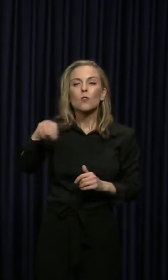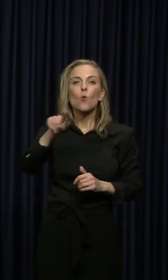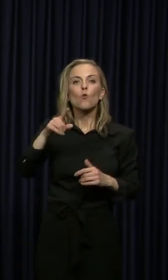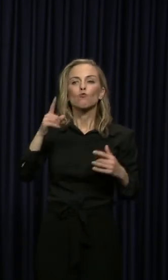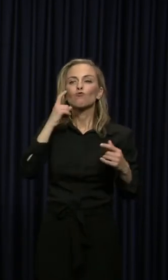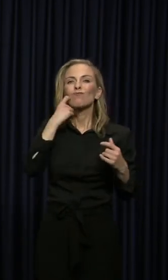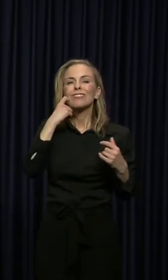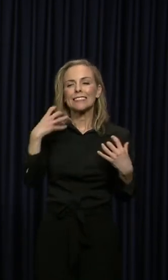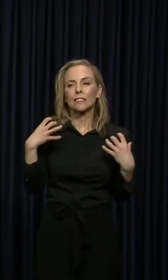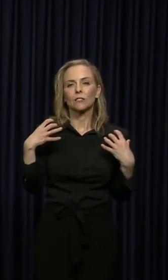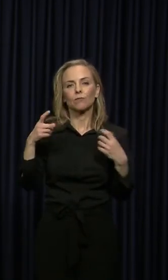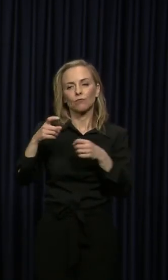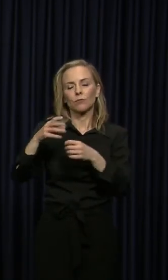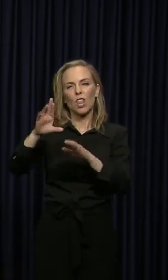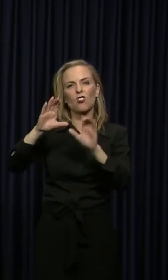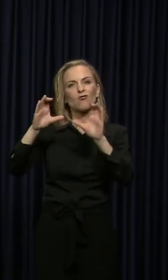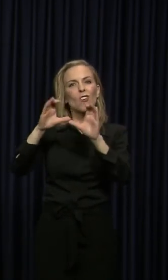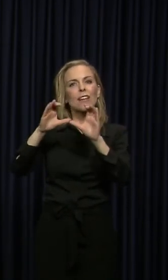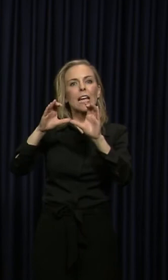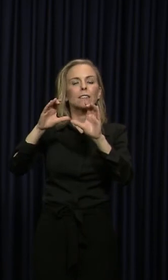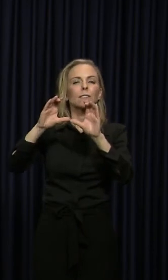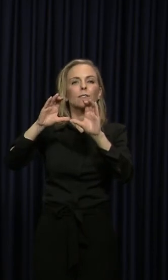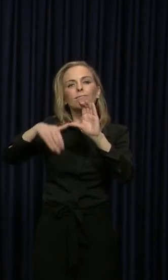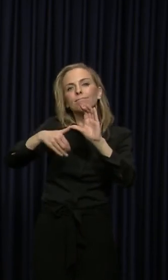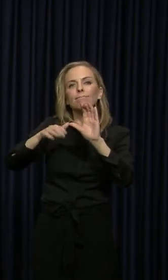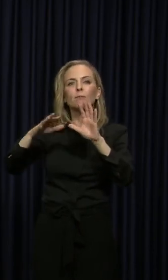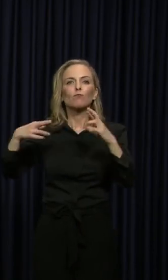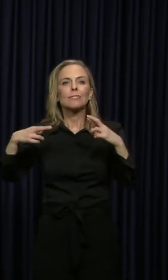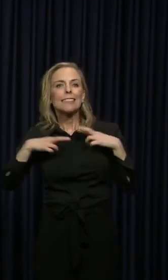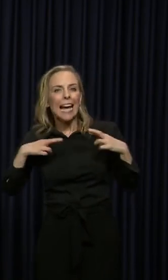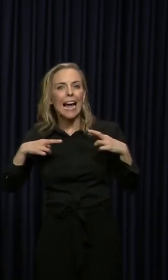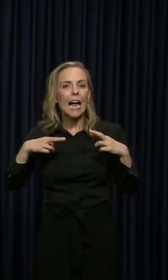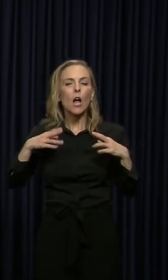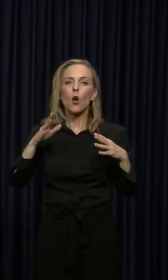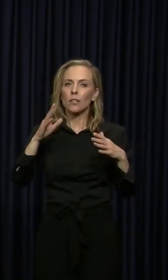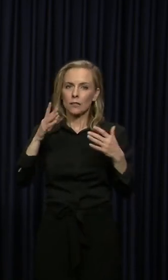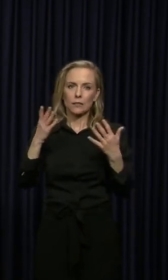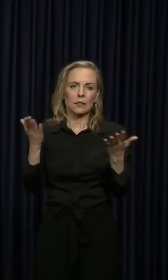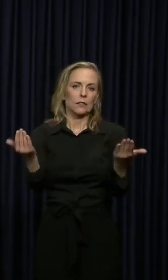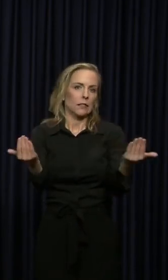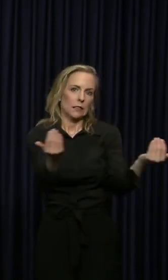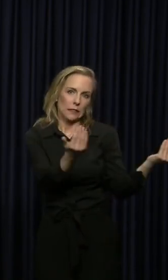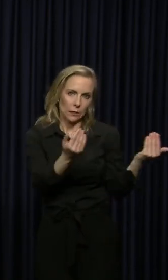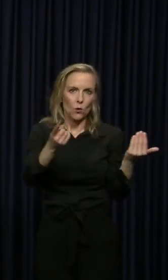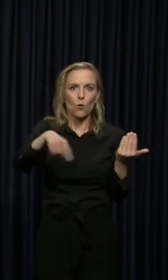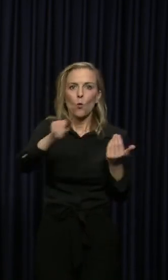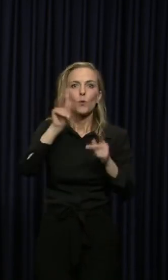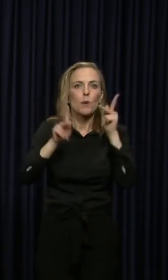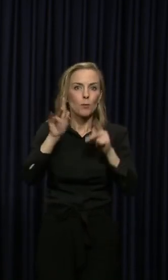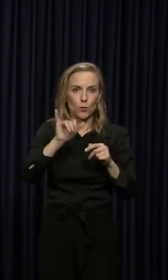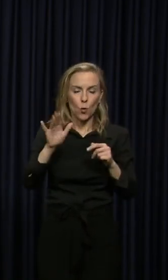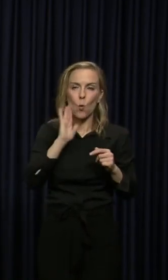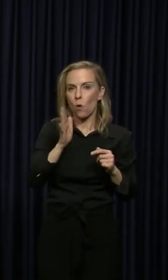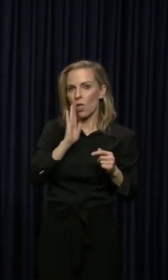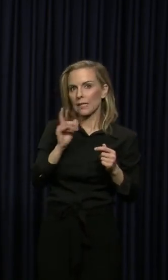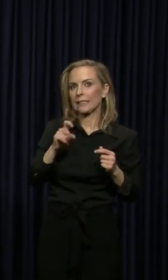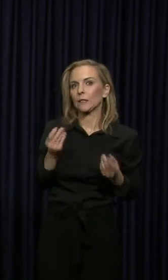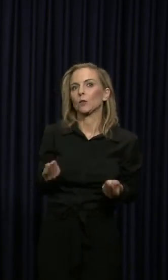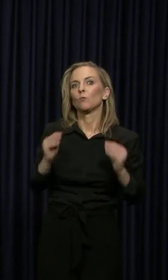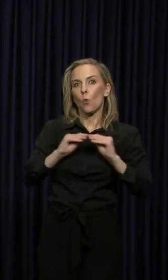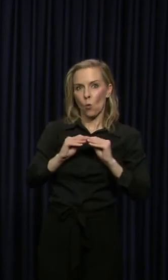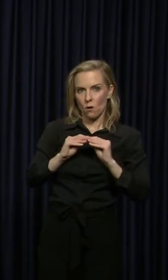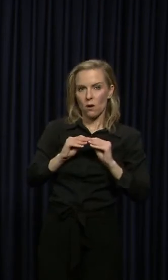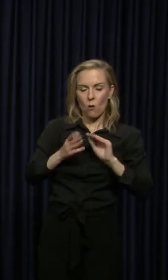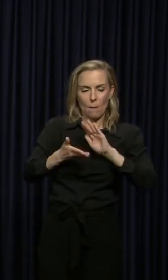let their certifications lapse, we believe that throughout all of this, we're going to need many more than we're operating or working